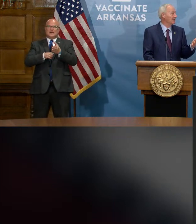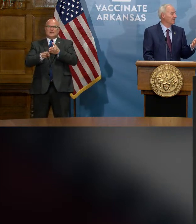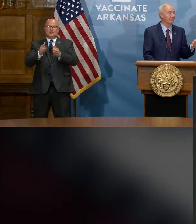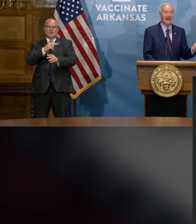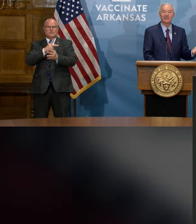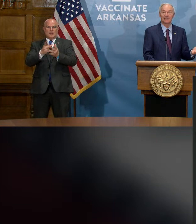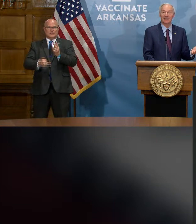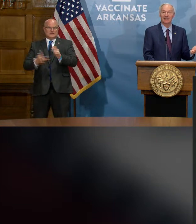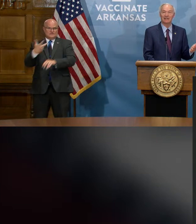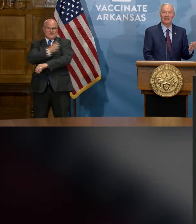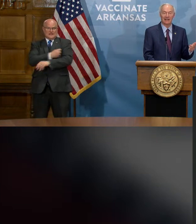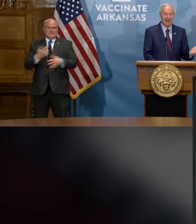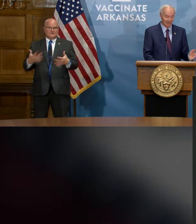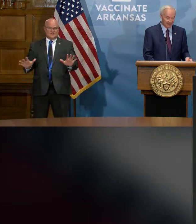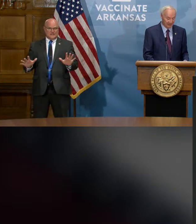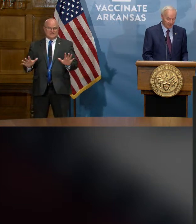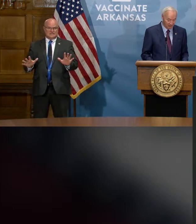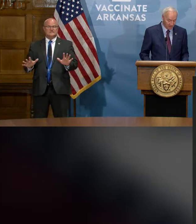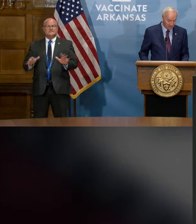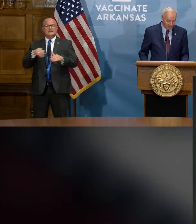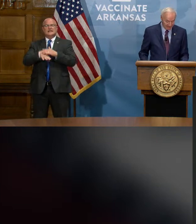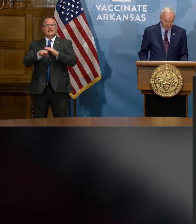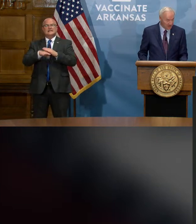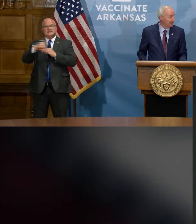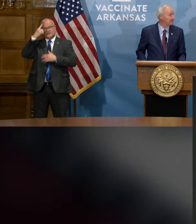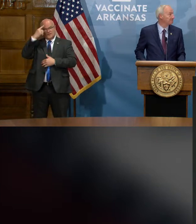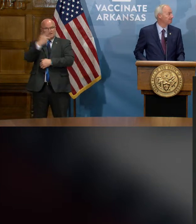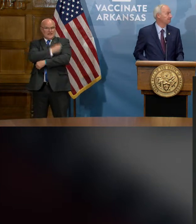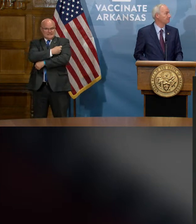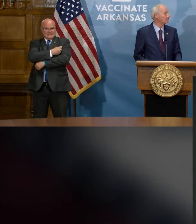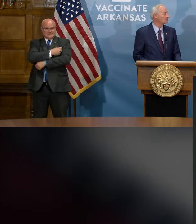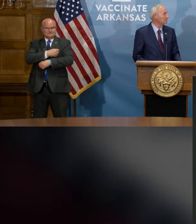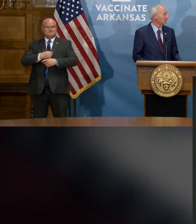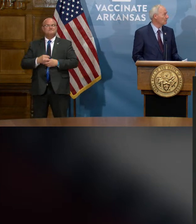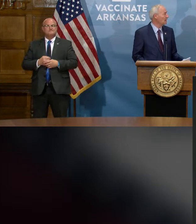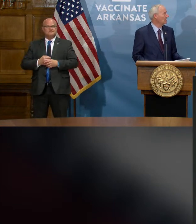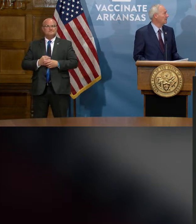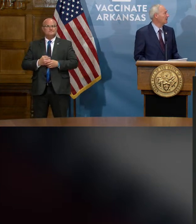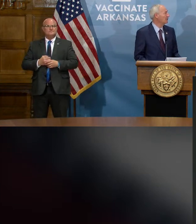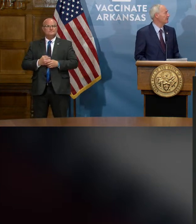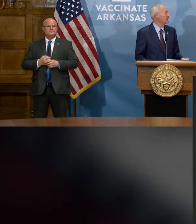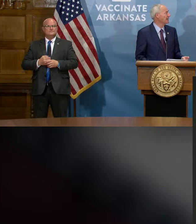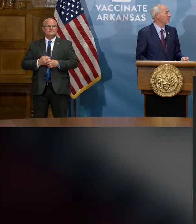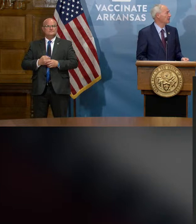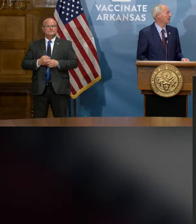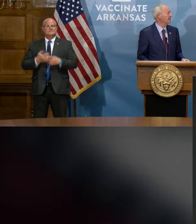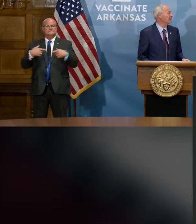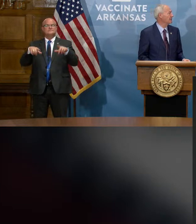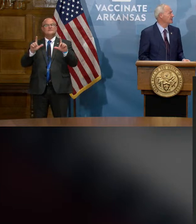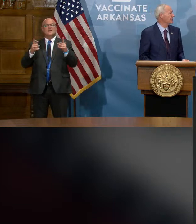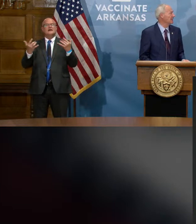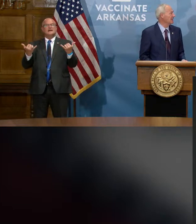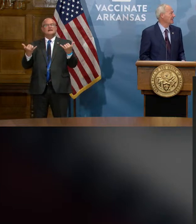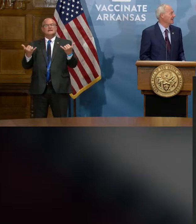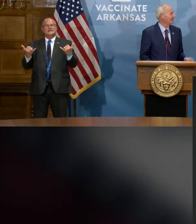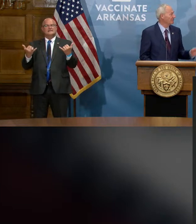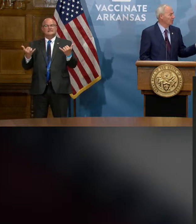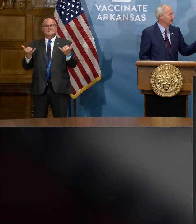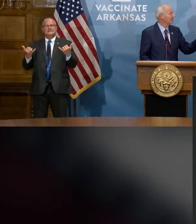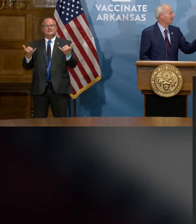population vaccinated and access to the vaccine. You go to the next one, and this